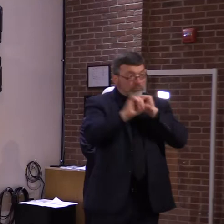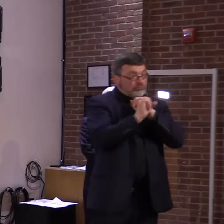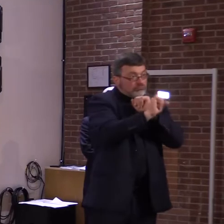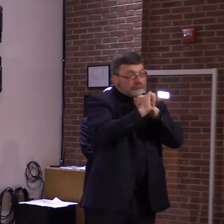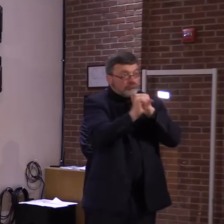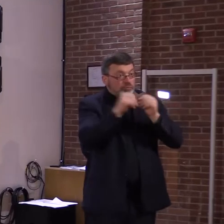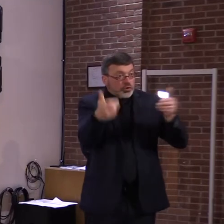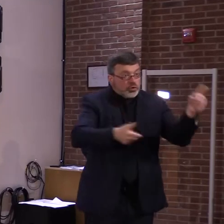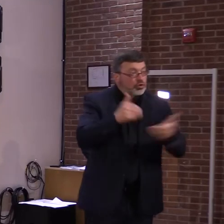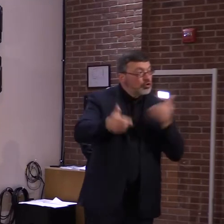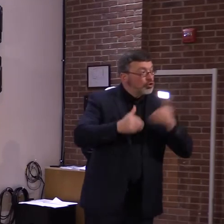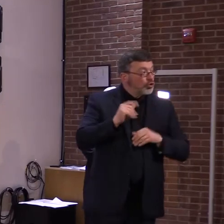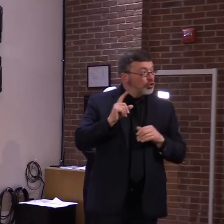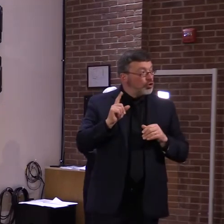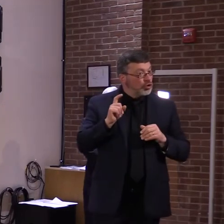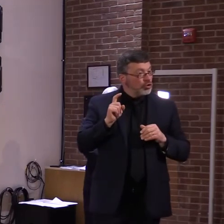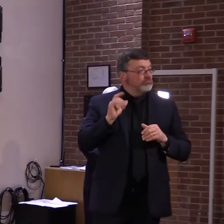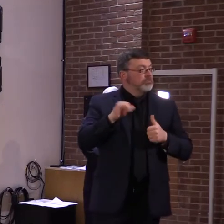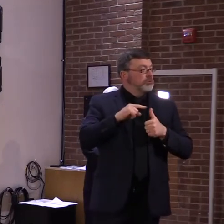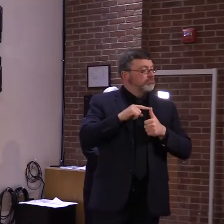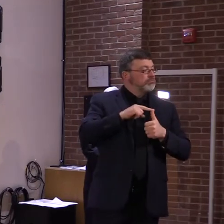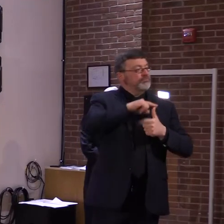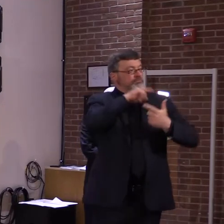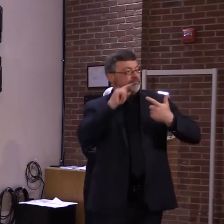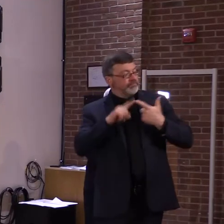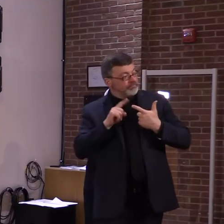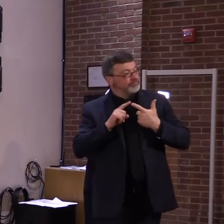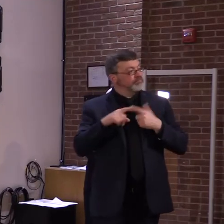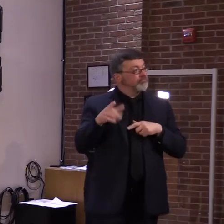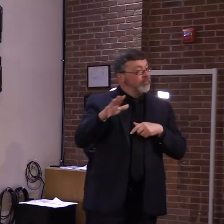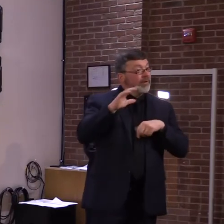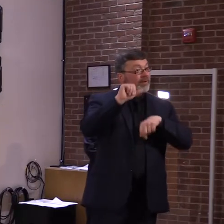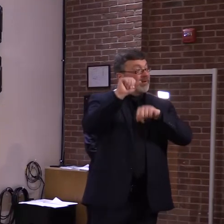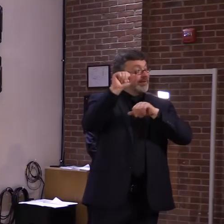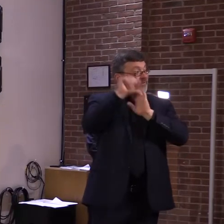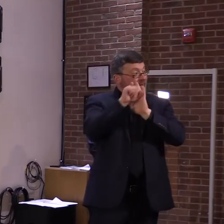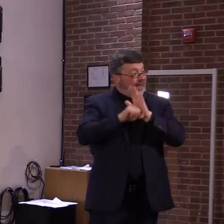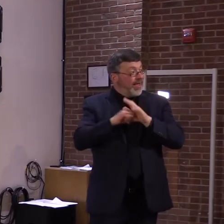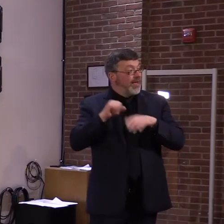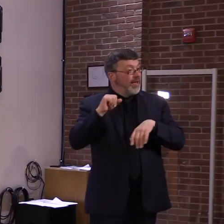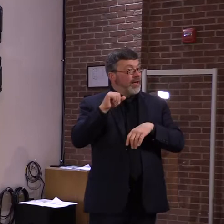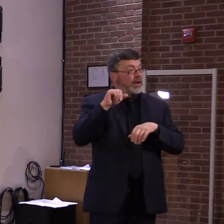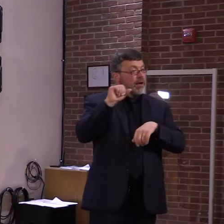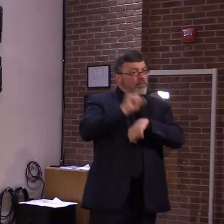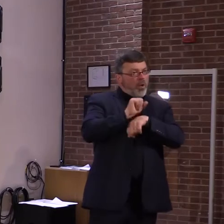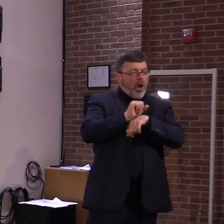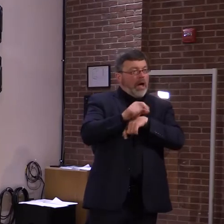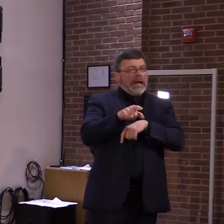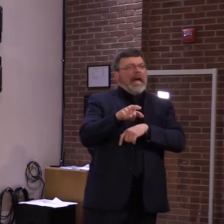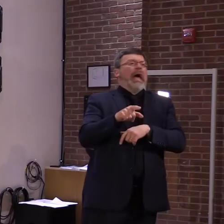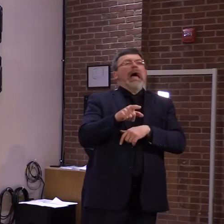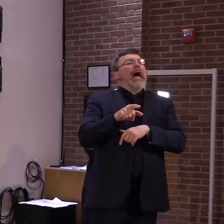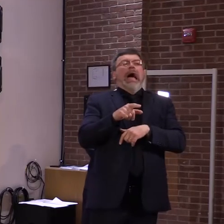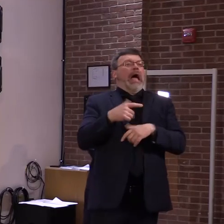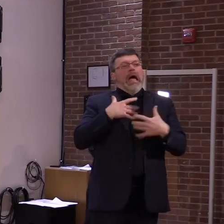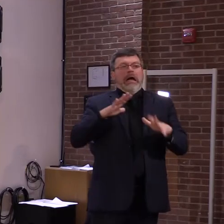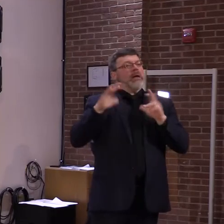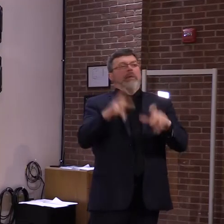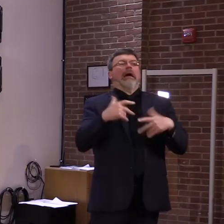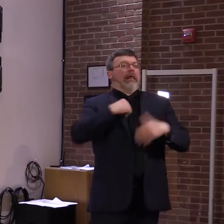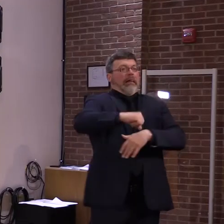have you gotten a lot of pushback as far as returning to the office spaces? Well, I'll add a couple things. I